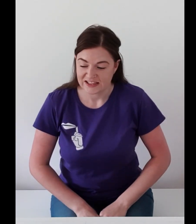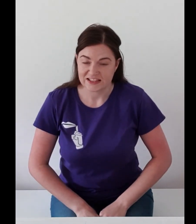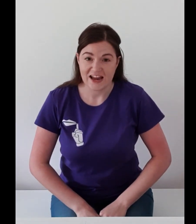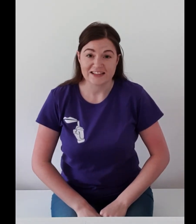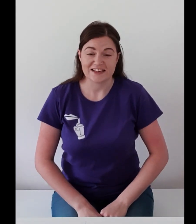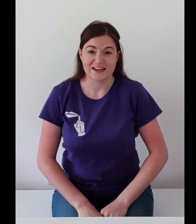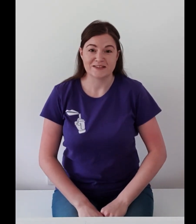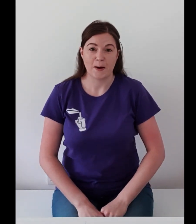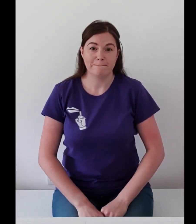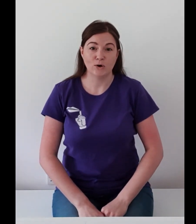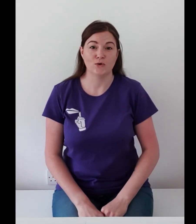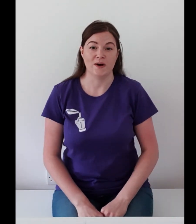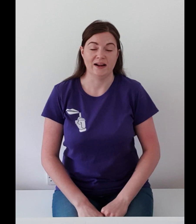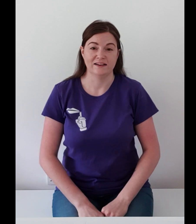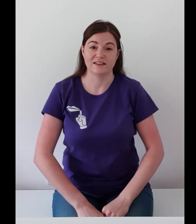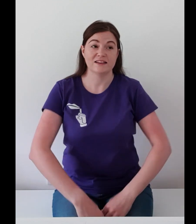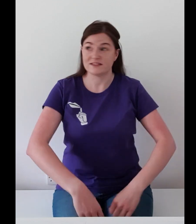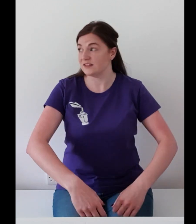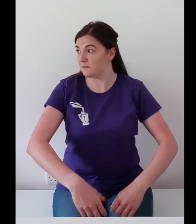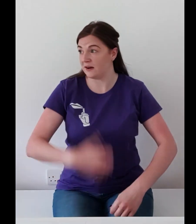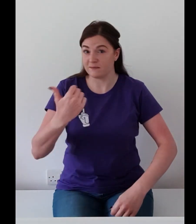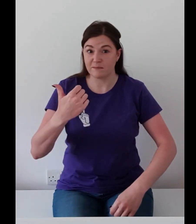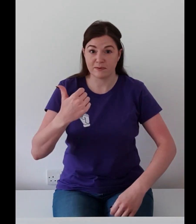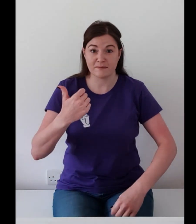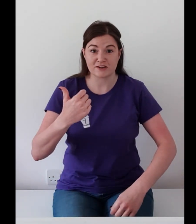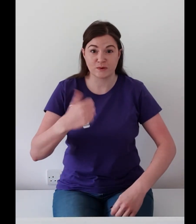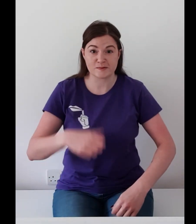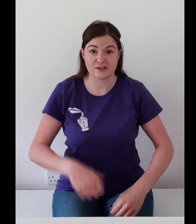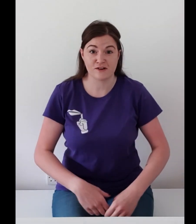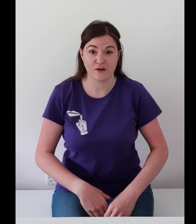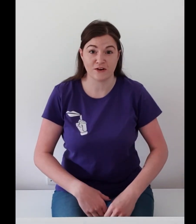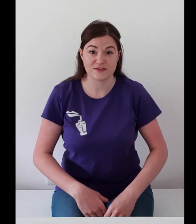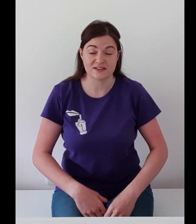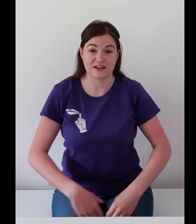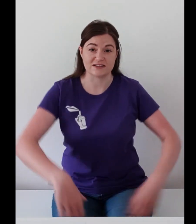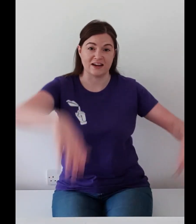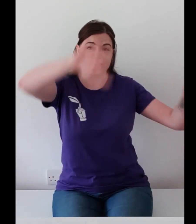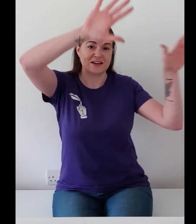The next is pouring, and this has been pretty much what it's been doing on and off since Thursday.